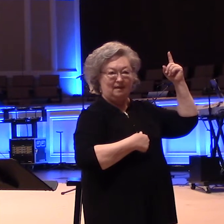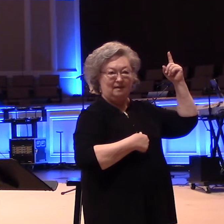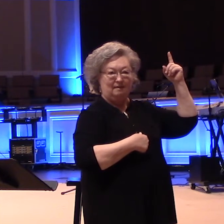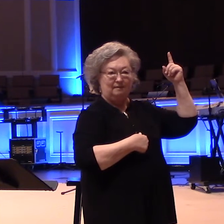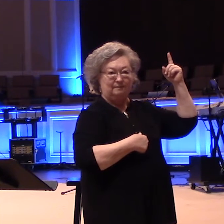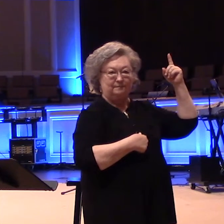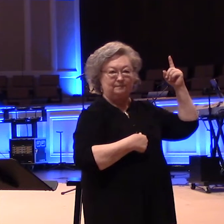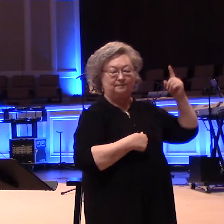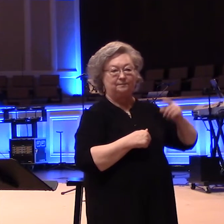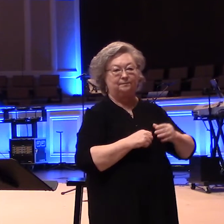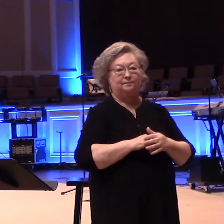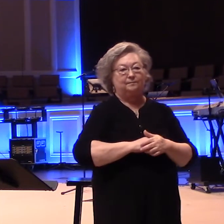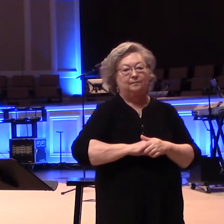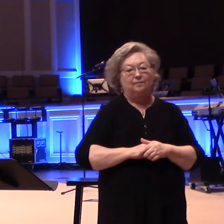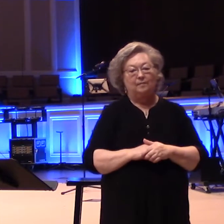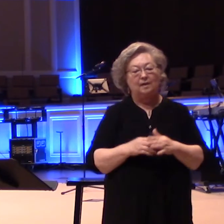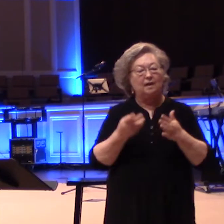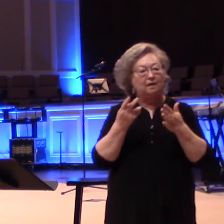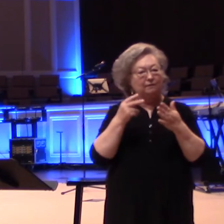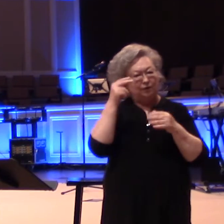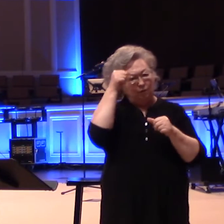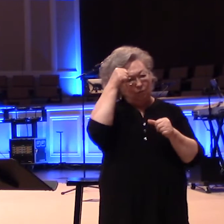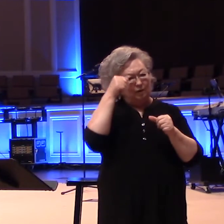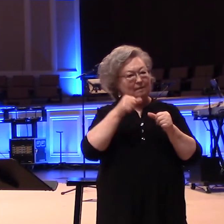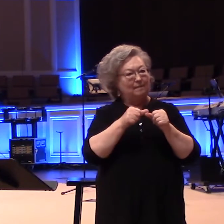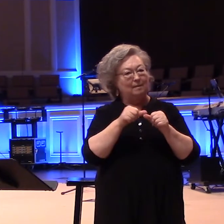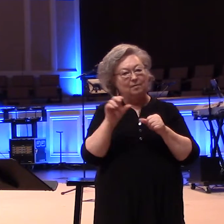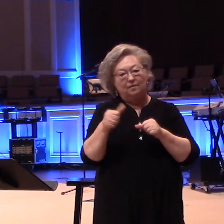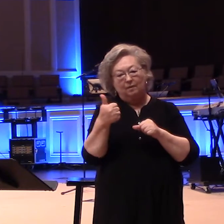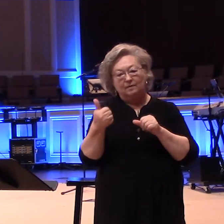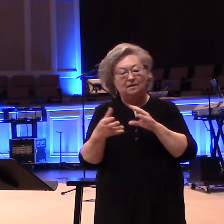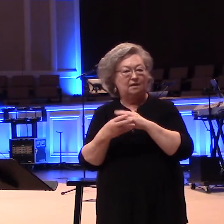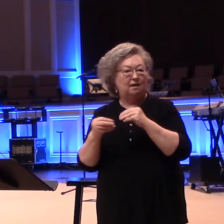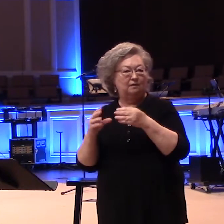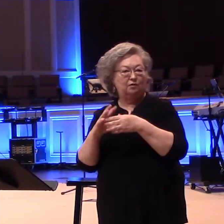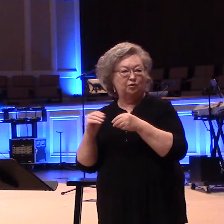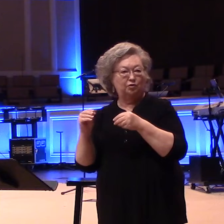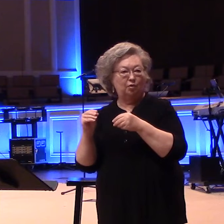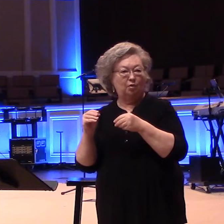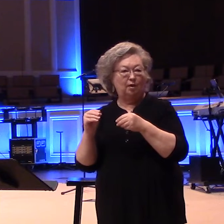Joshua? He takes what doesn't belong to him, and he puts the whole nation at risk as a result.